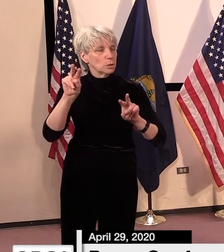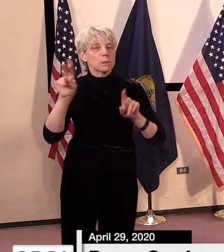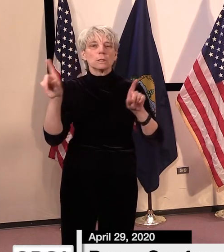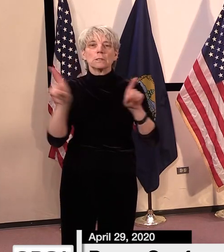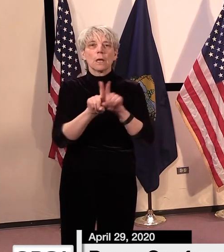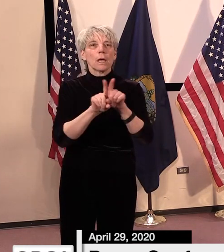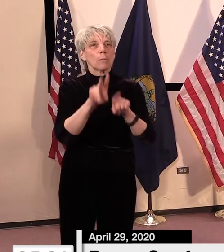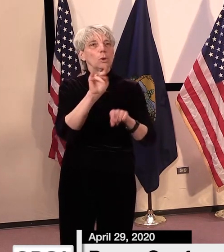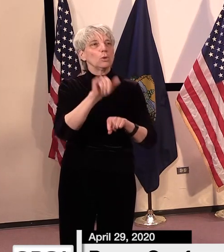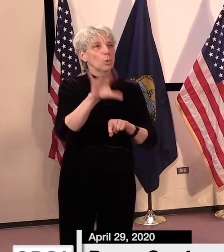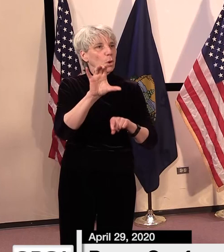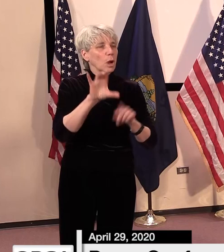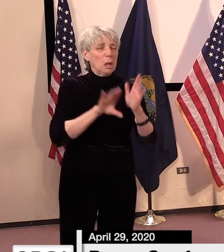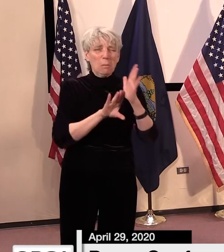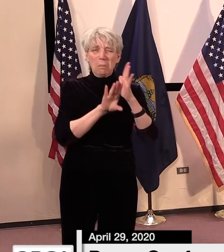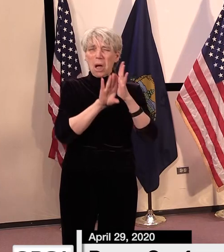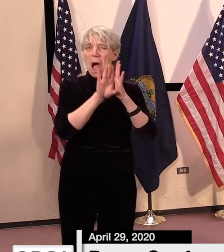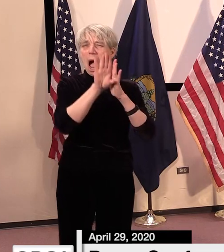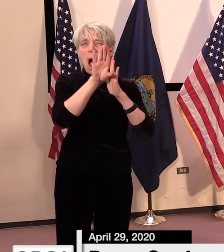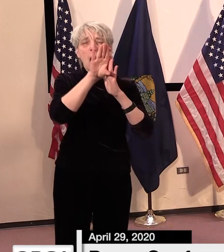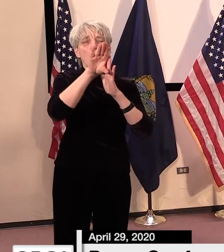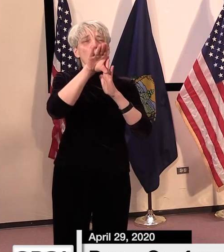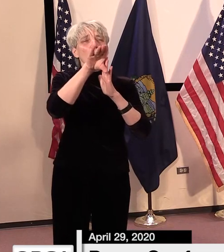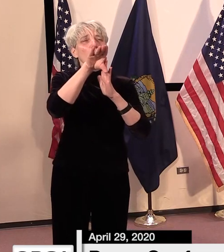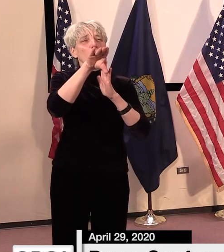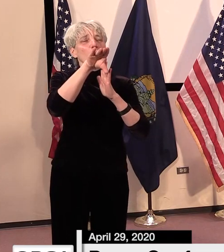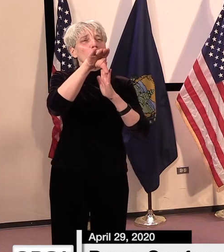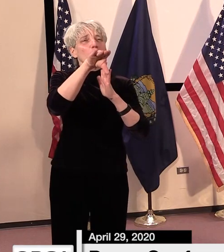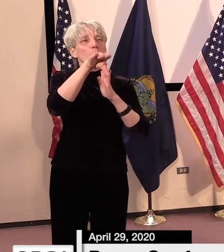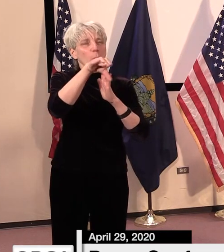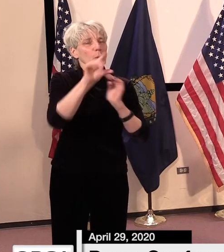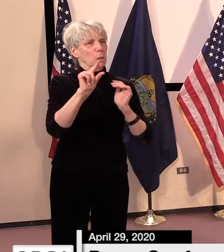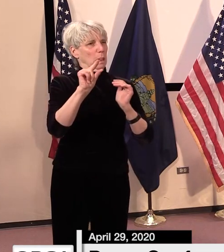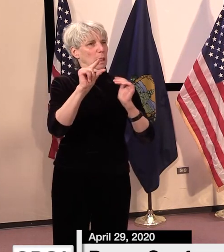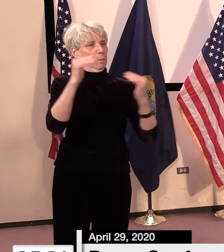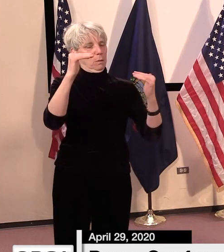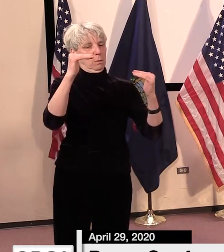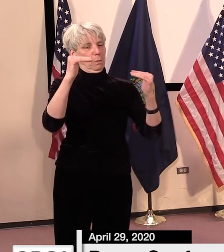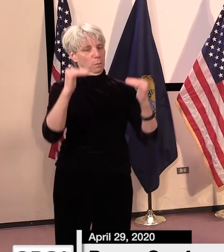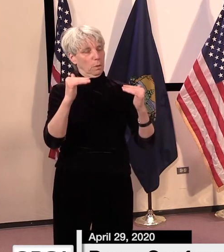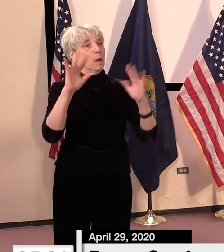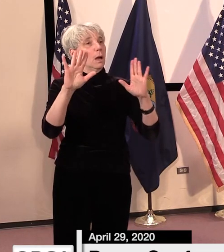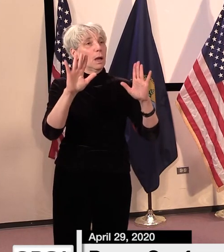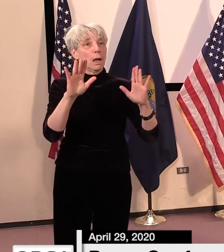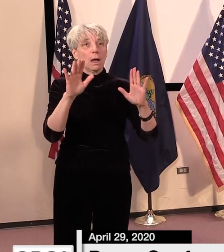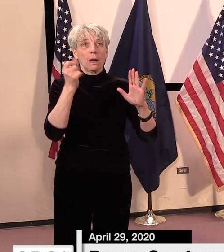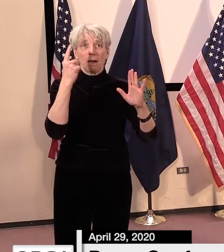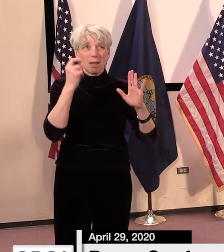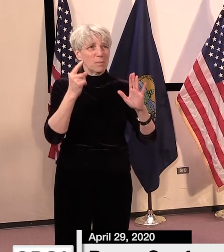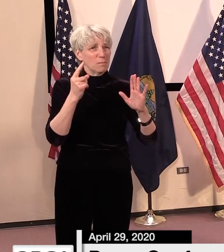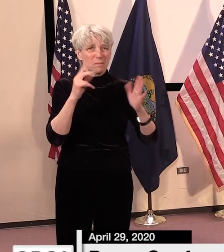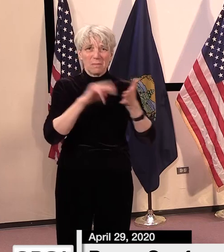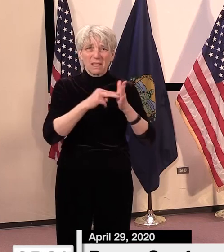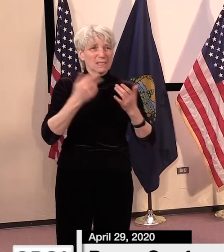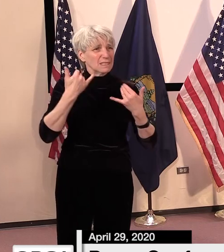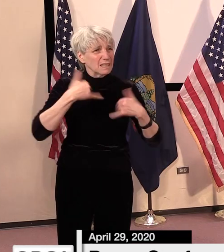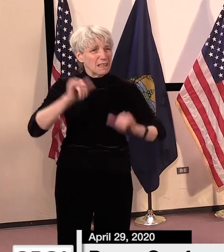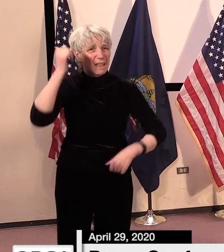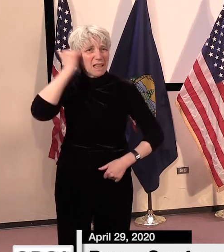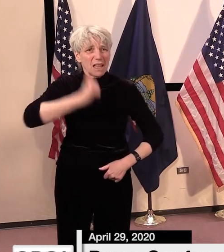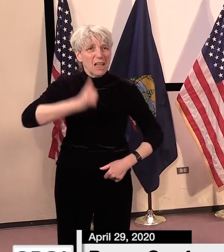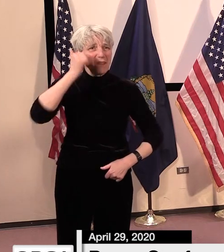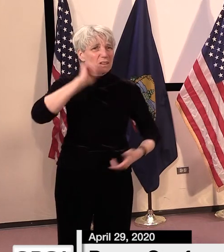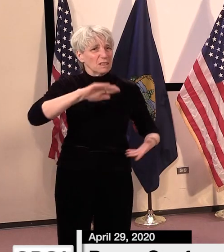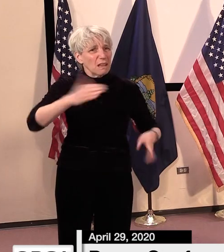numbers are starting to drop. But again, I just want to emphasize that they're still seeing a number of deaths. They're still seeing